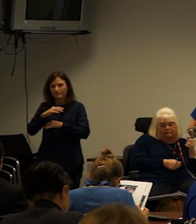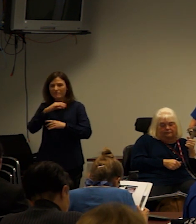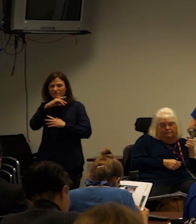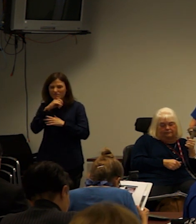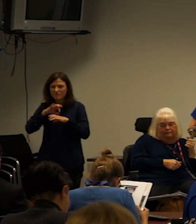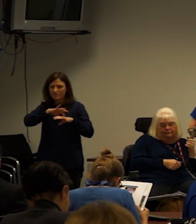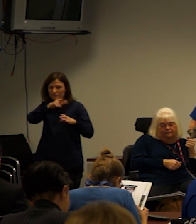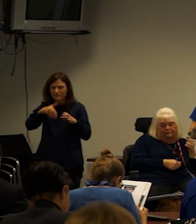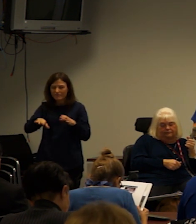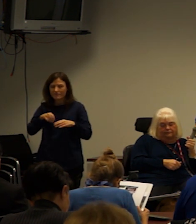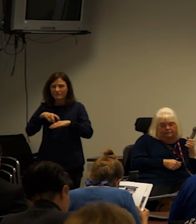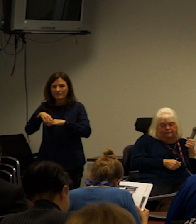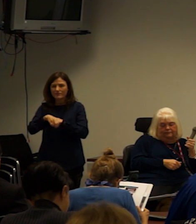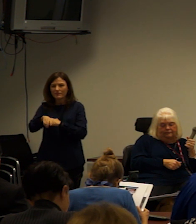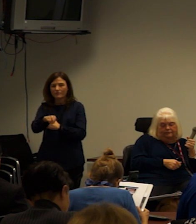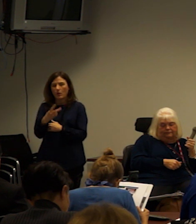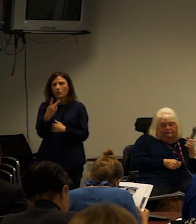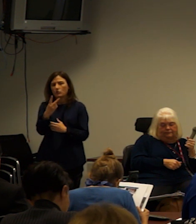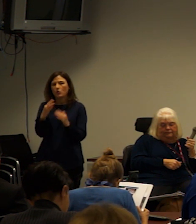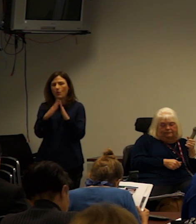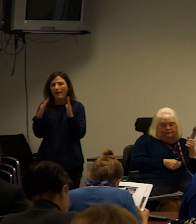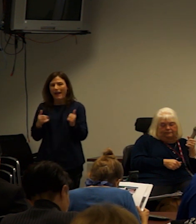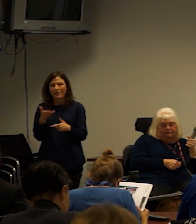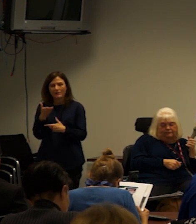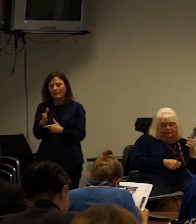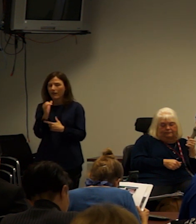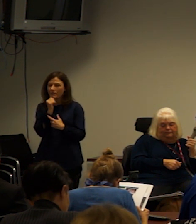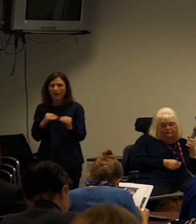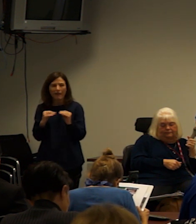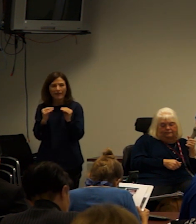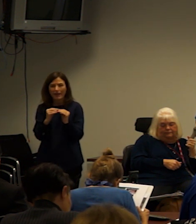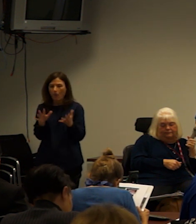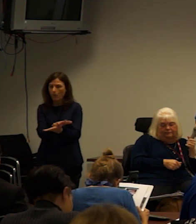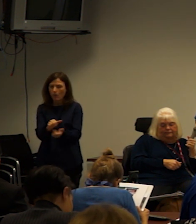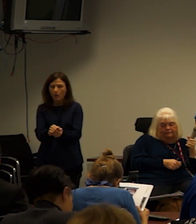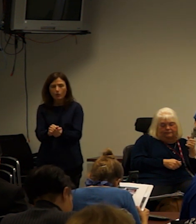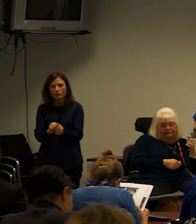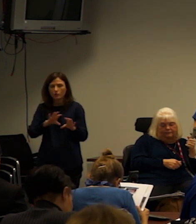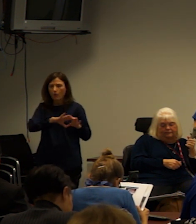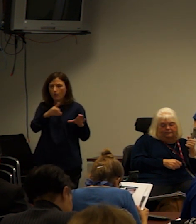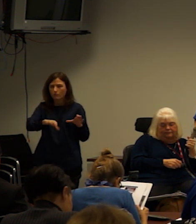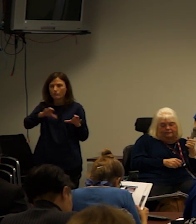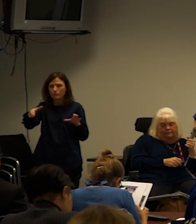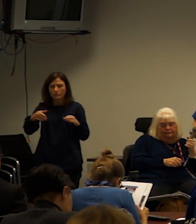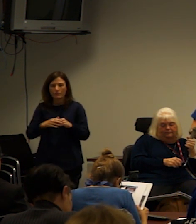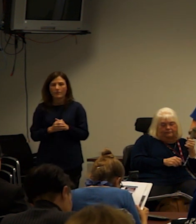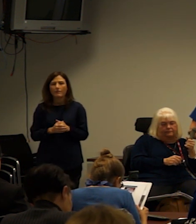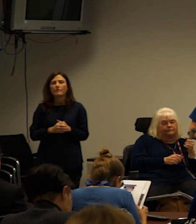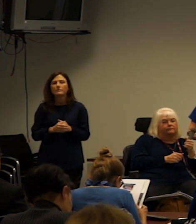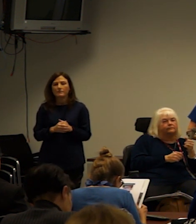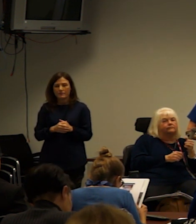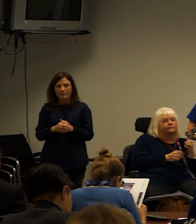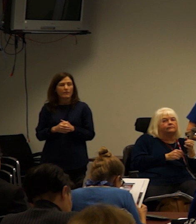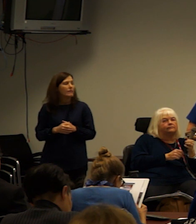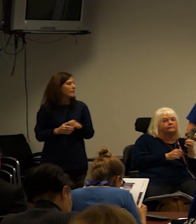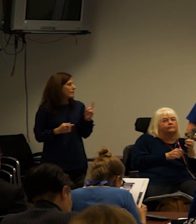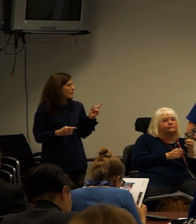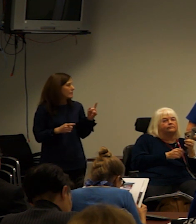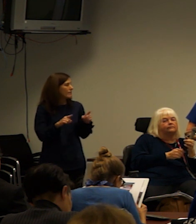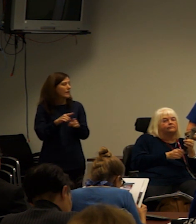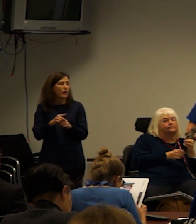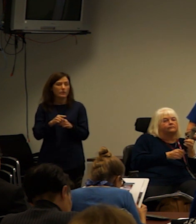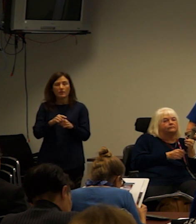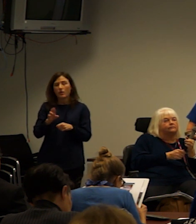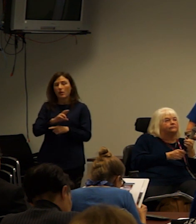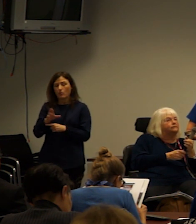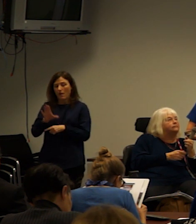It's just rubble. And in the bottom right-hand corner, again, is a street full of